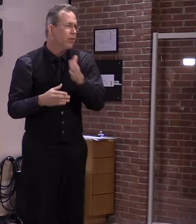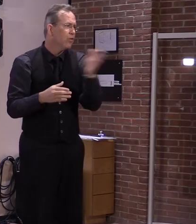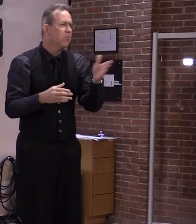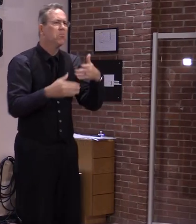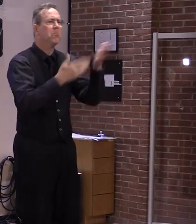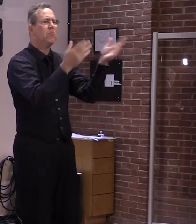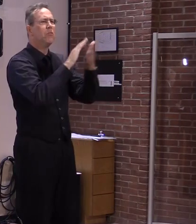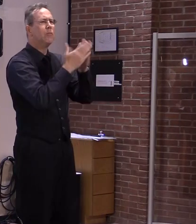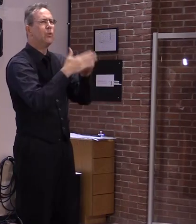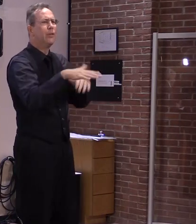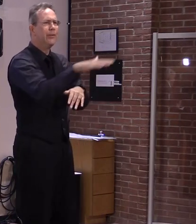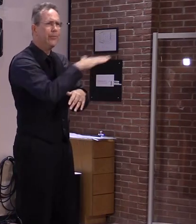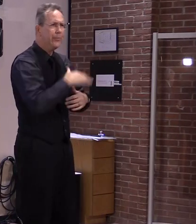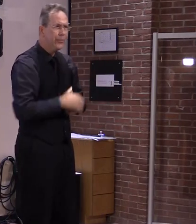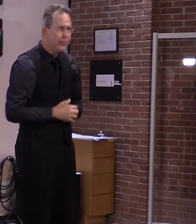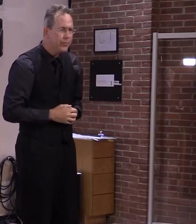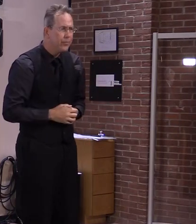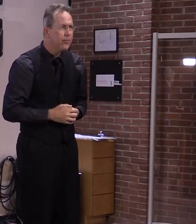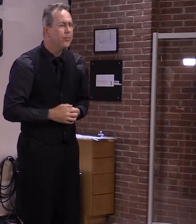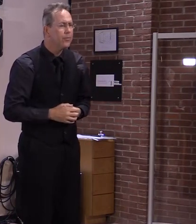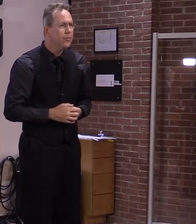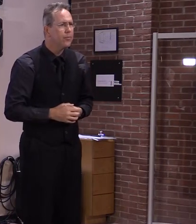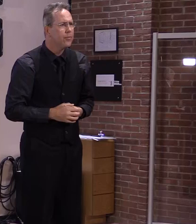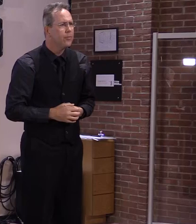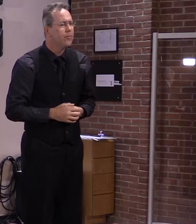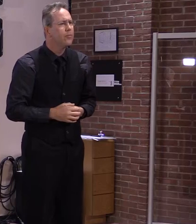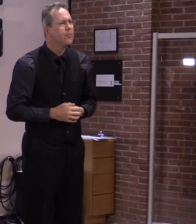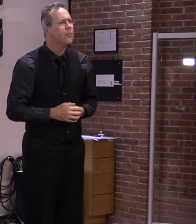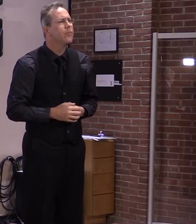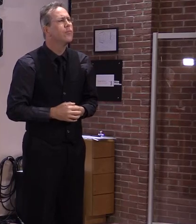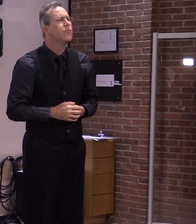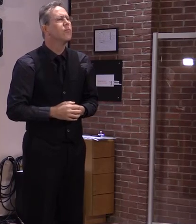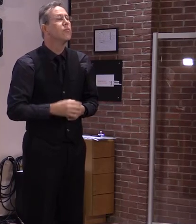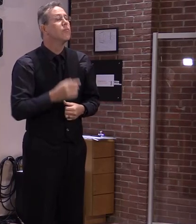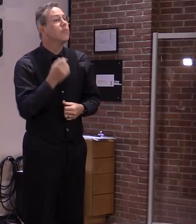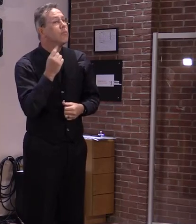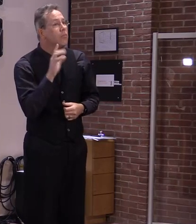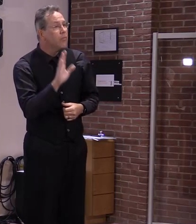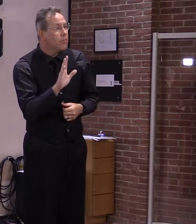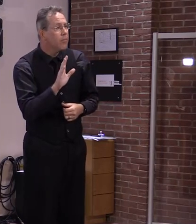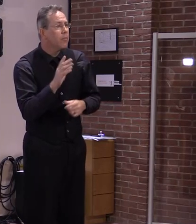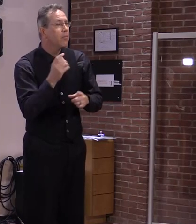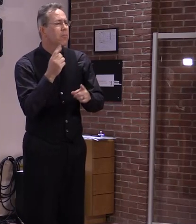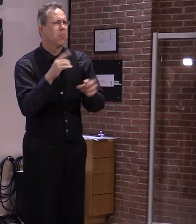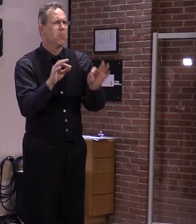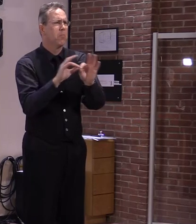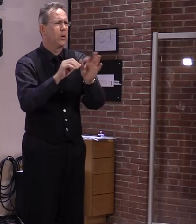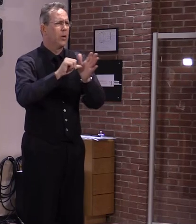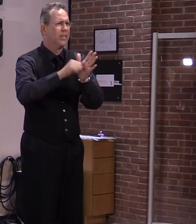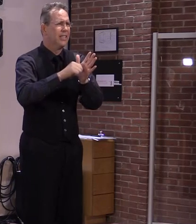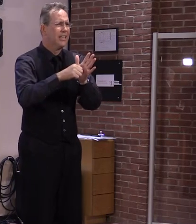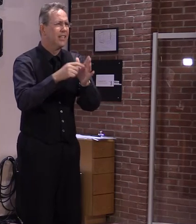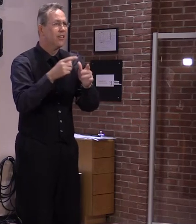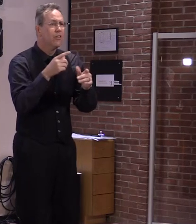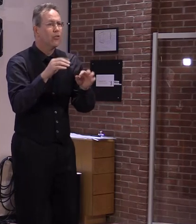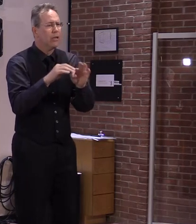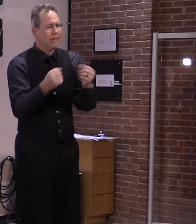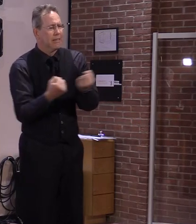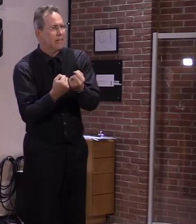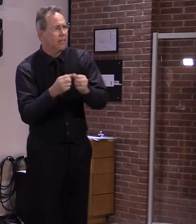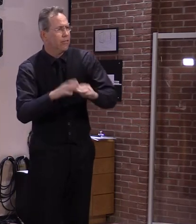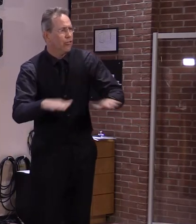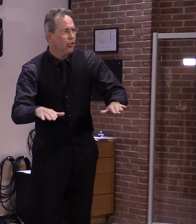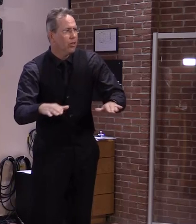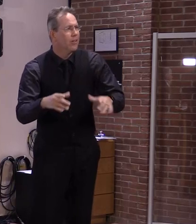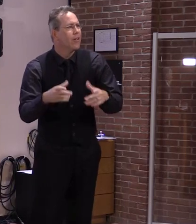healthvermont.gov/myvaccine. As a reminder, families with children in this age group will be eligible to go to any site across